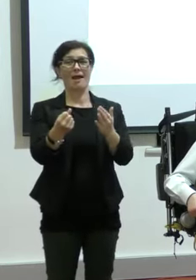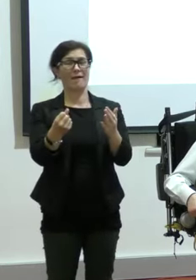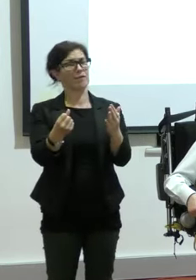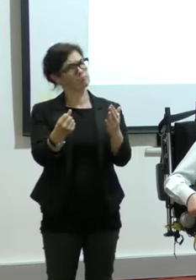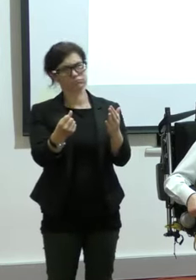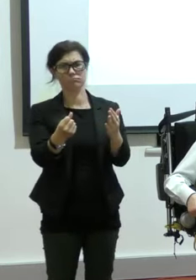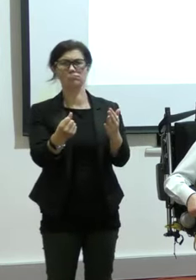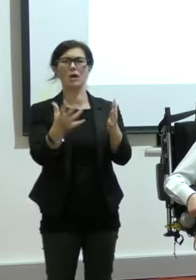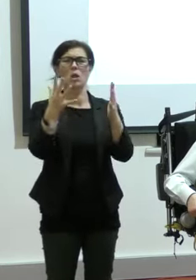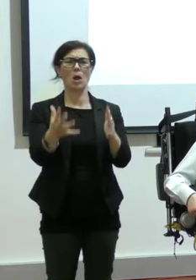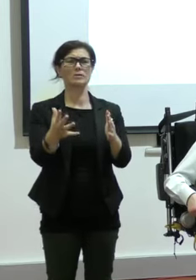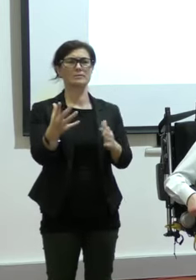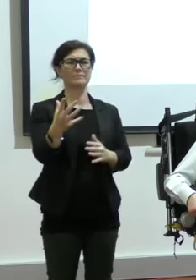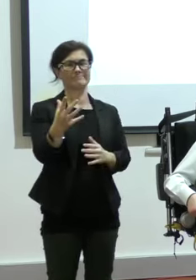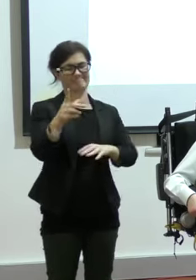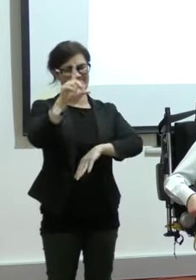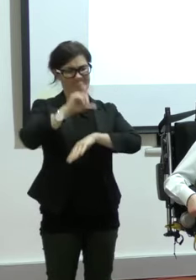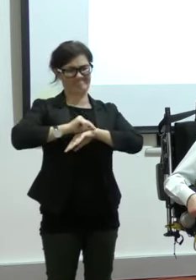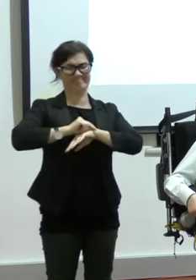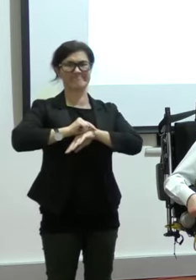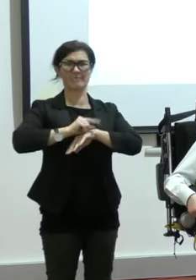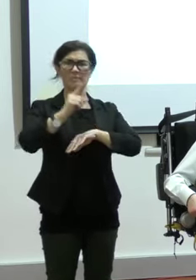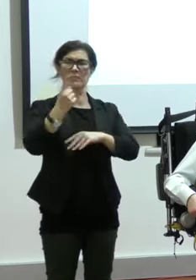where people have been told again and again,